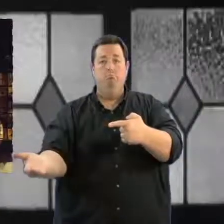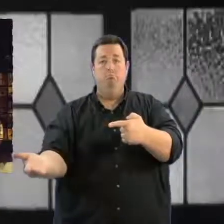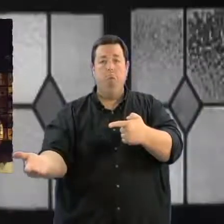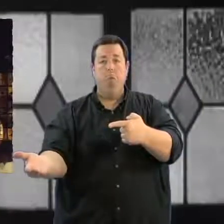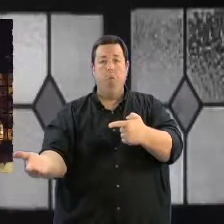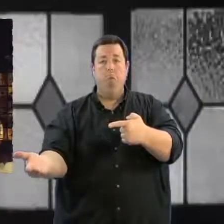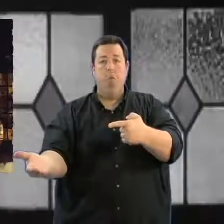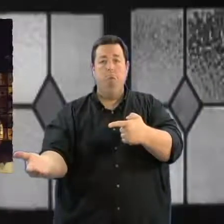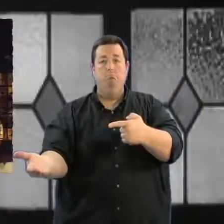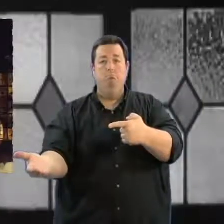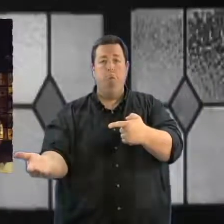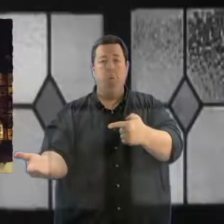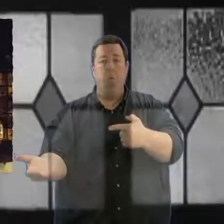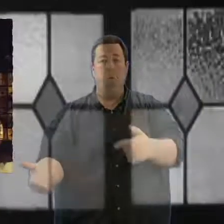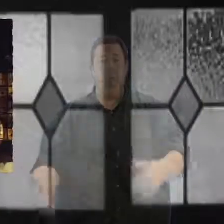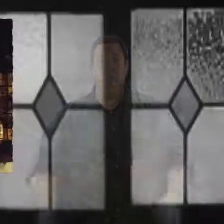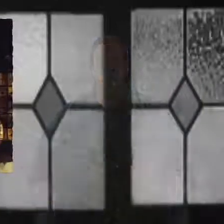He died.